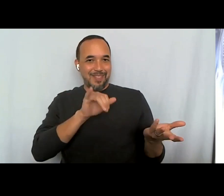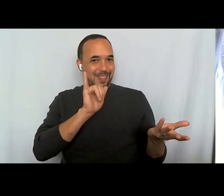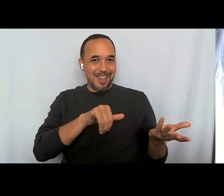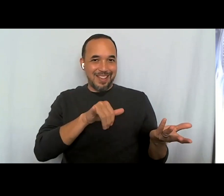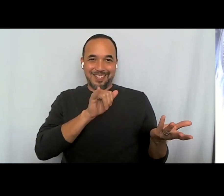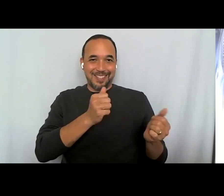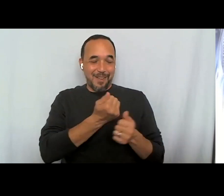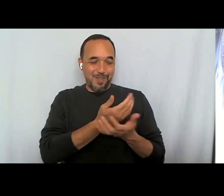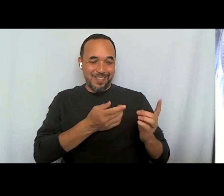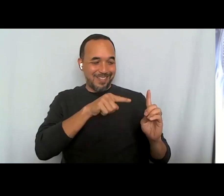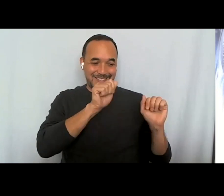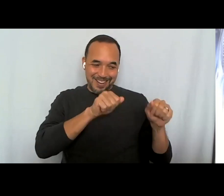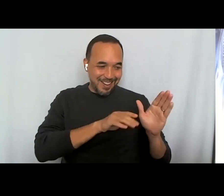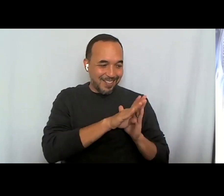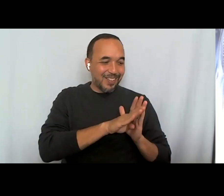develop.